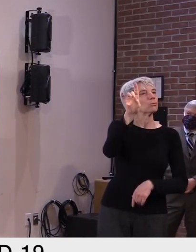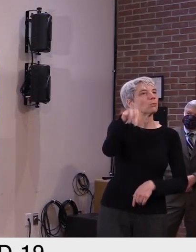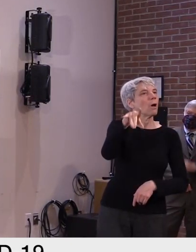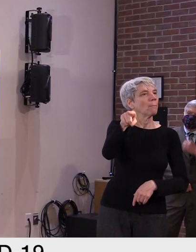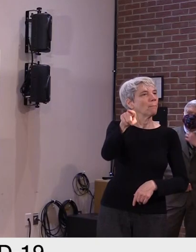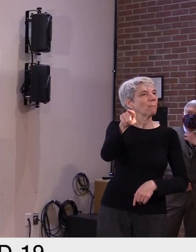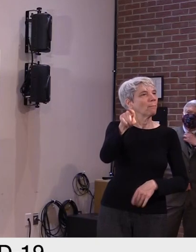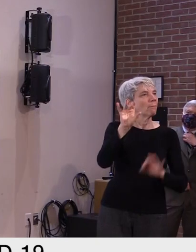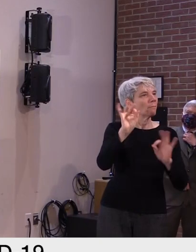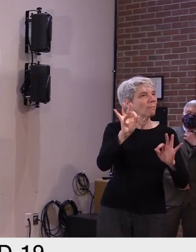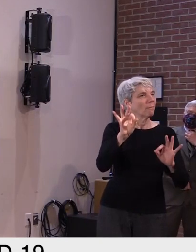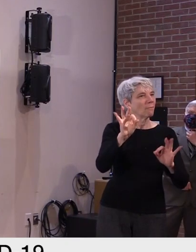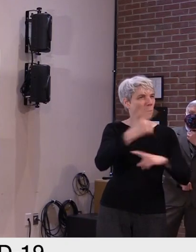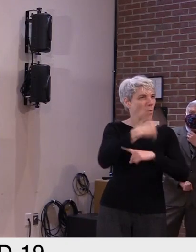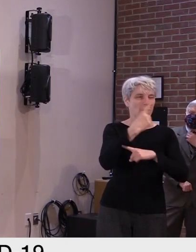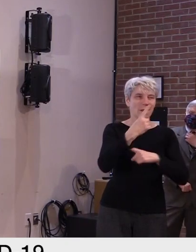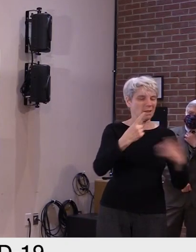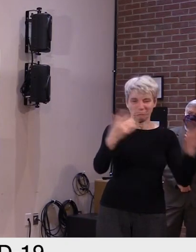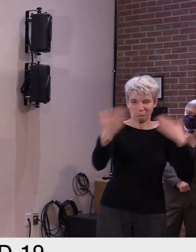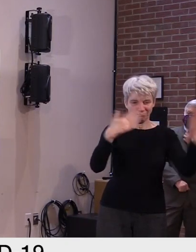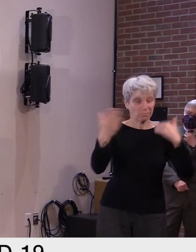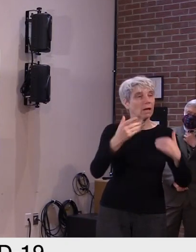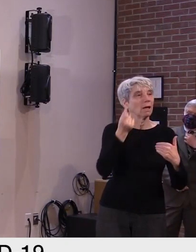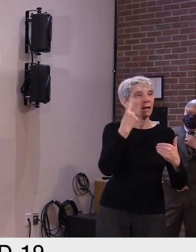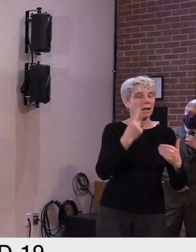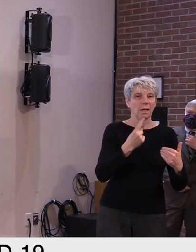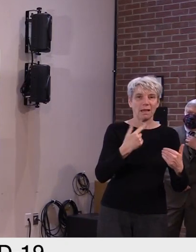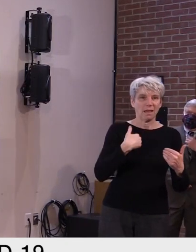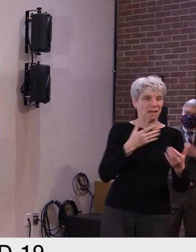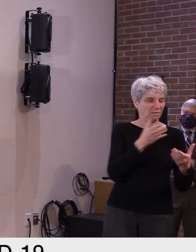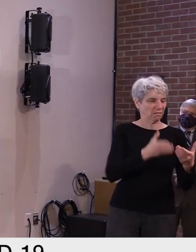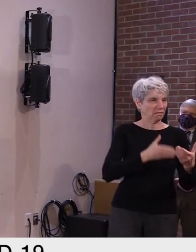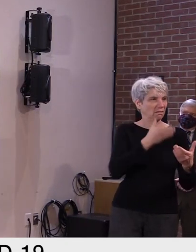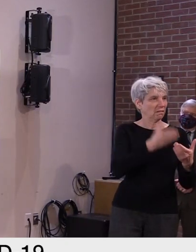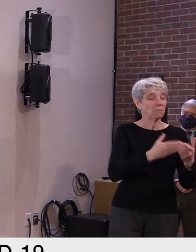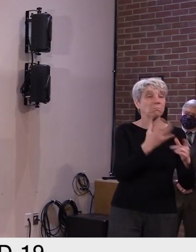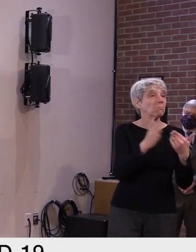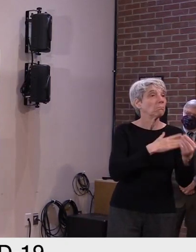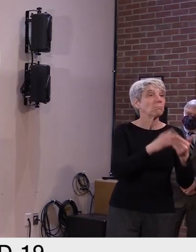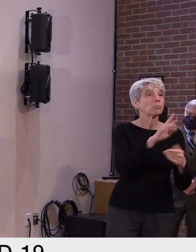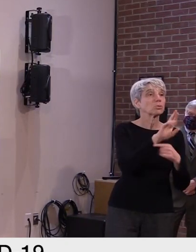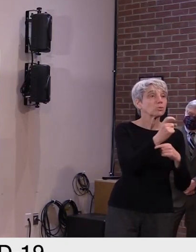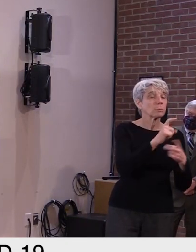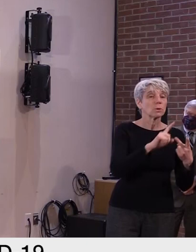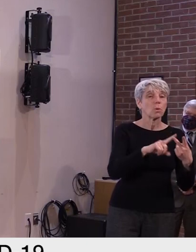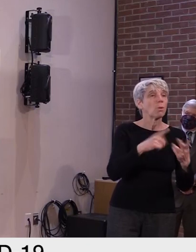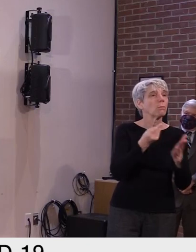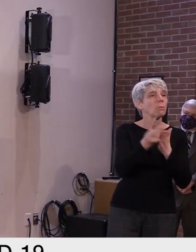of leftover prescription and over-the-counter drugs safely at any collection site near you.